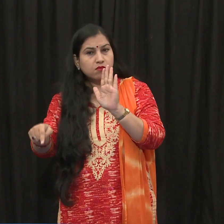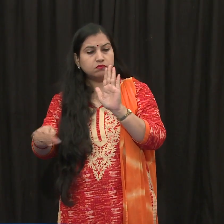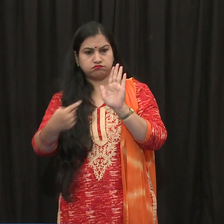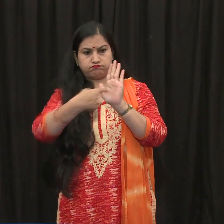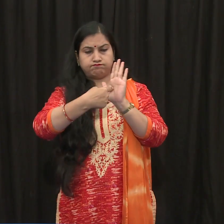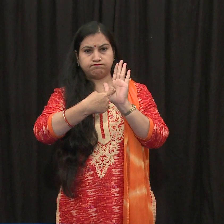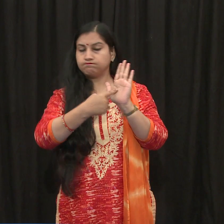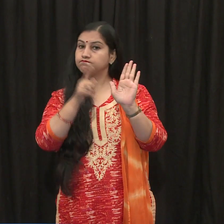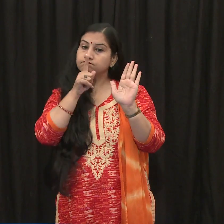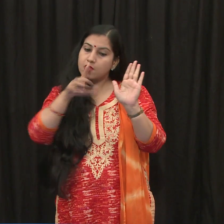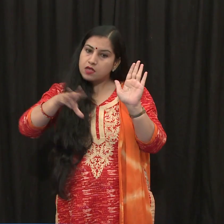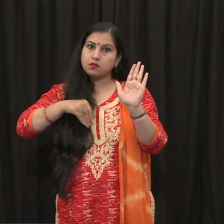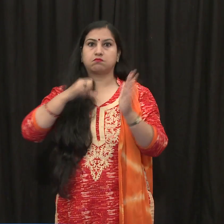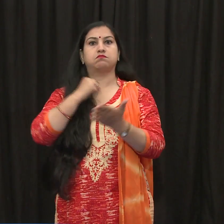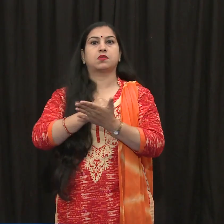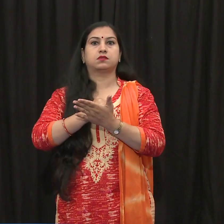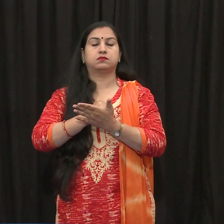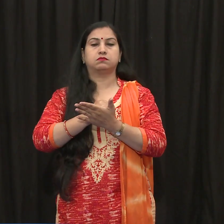violate its supremacy.